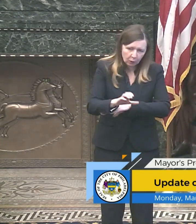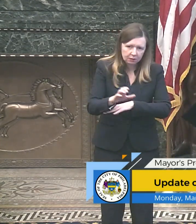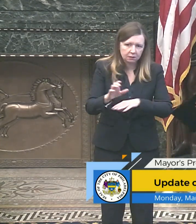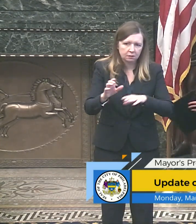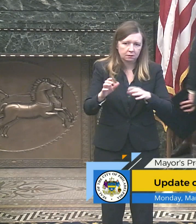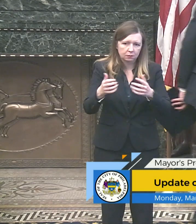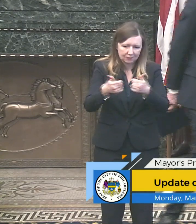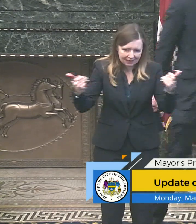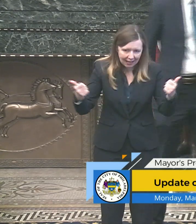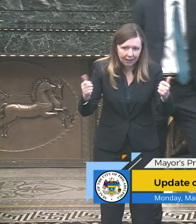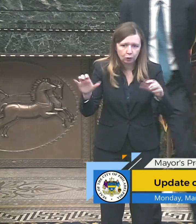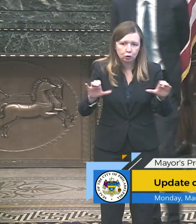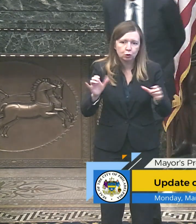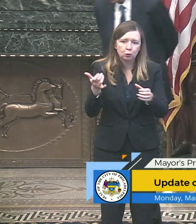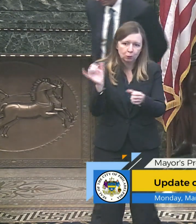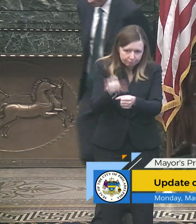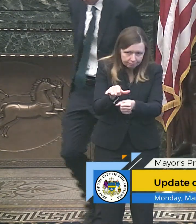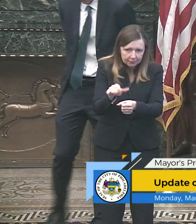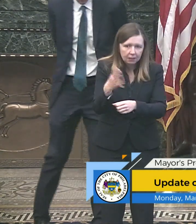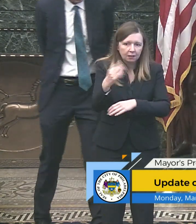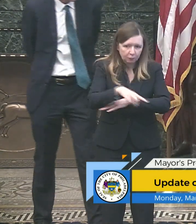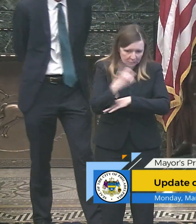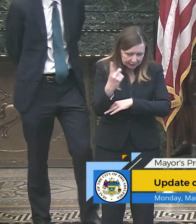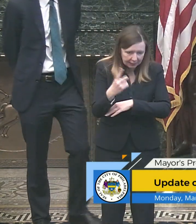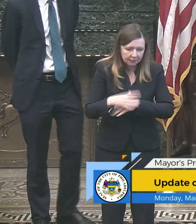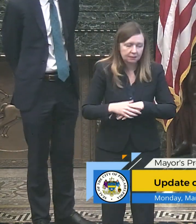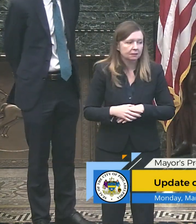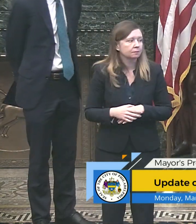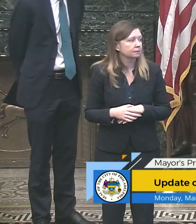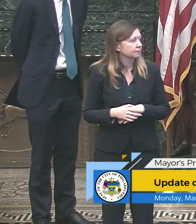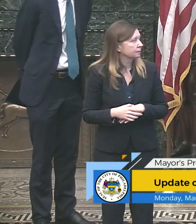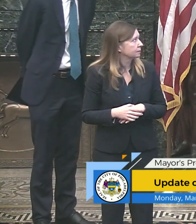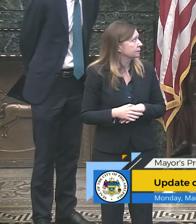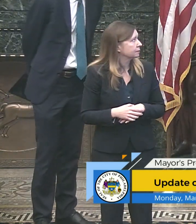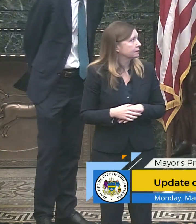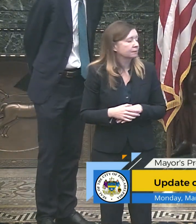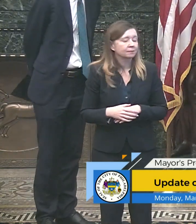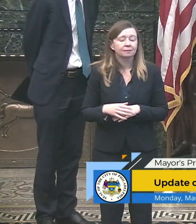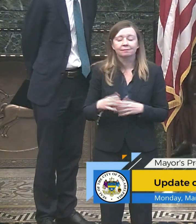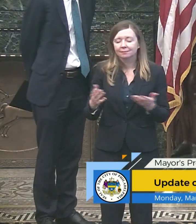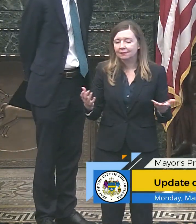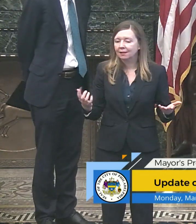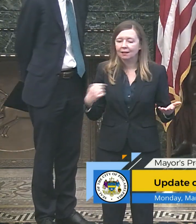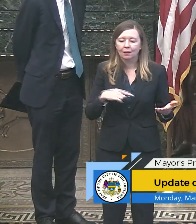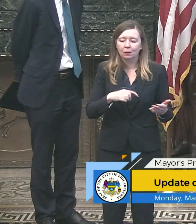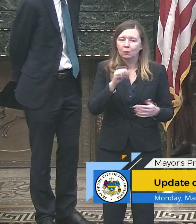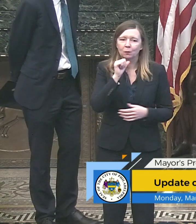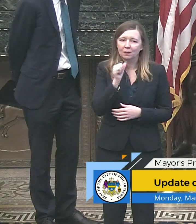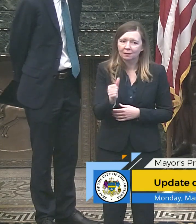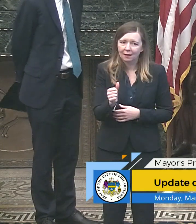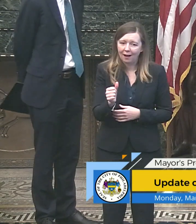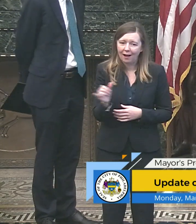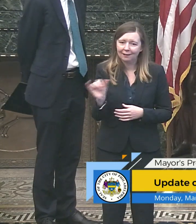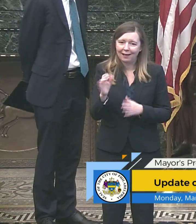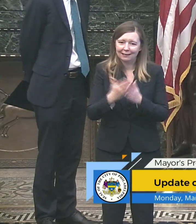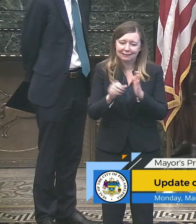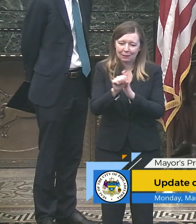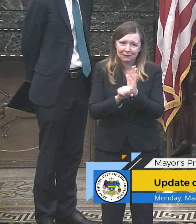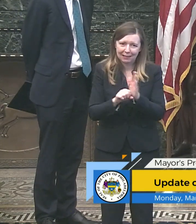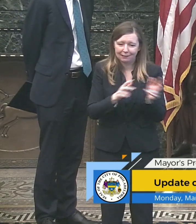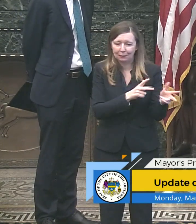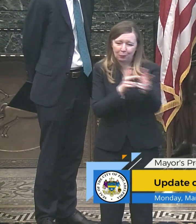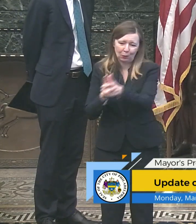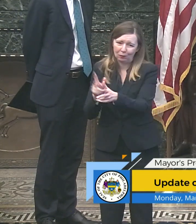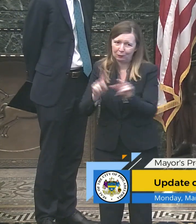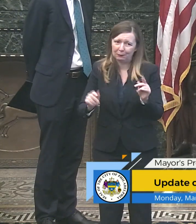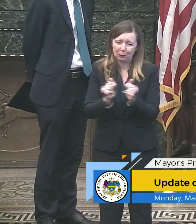do self-quarantine when they come off of buses or from the state? I mean, we're not gonna be like some states and pull over people